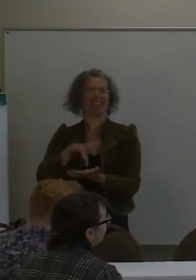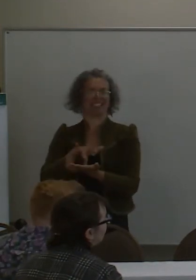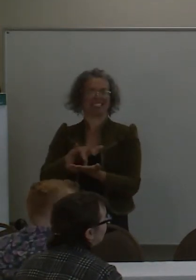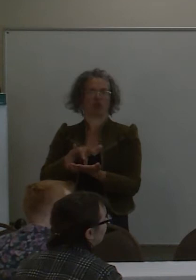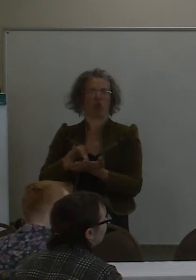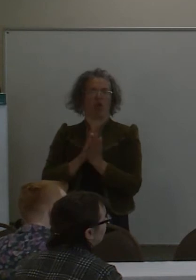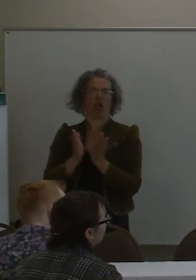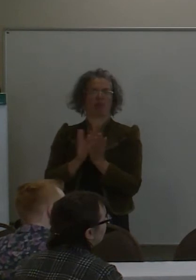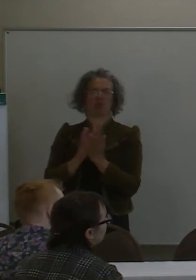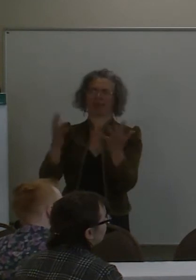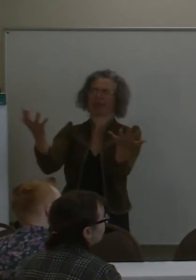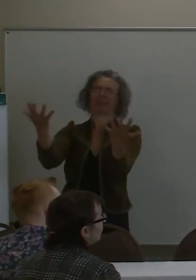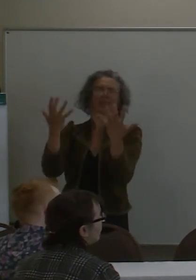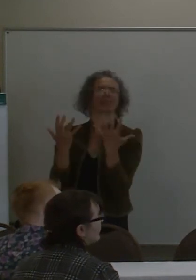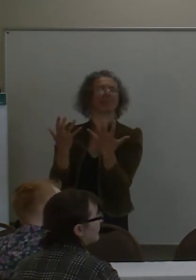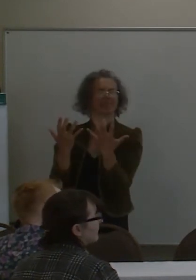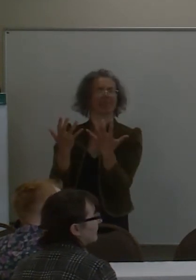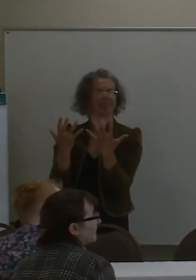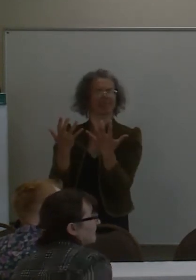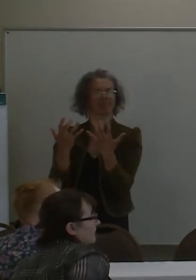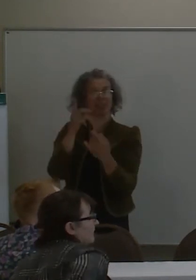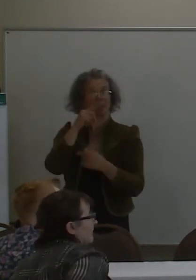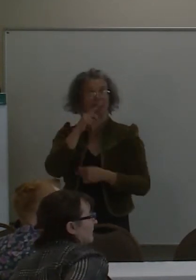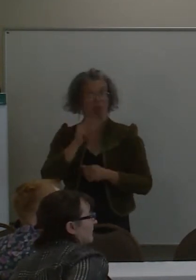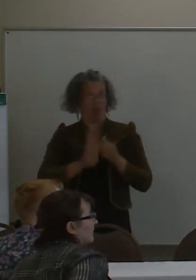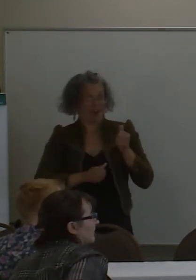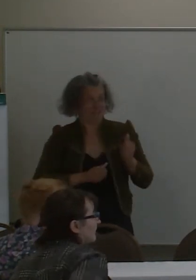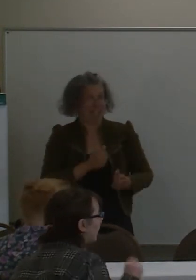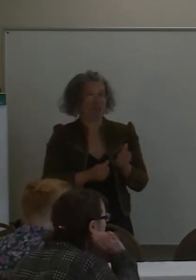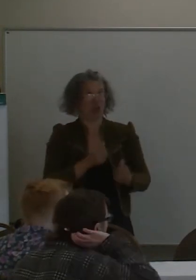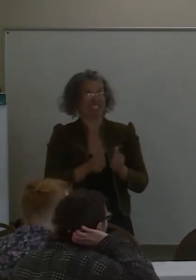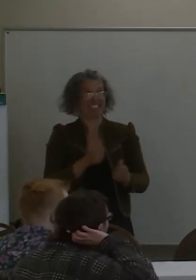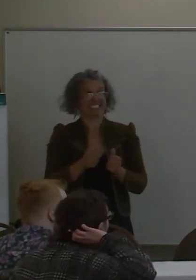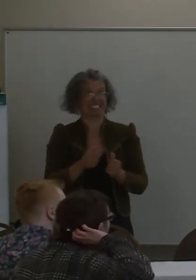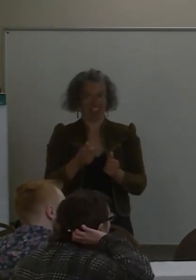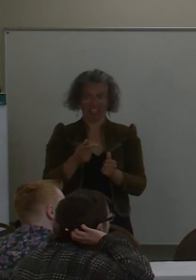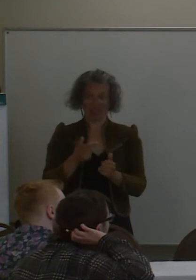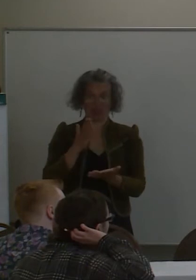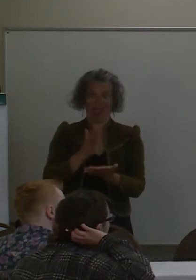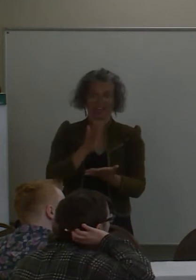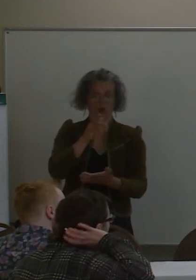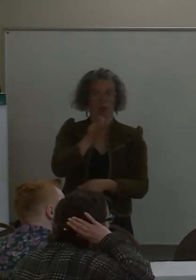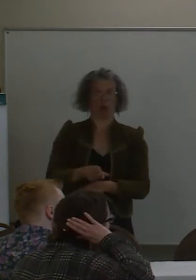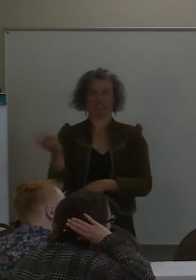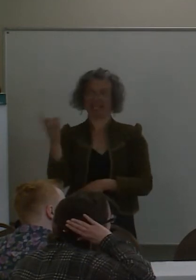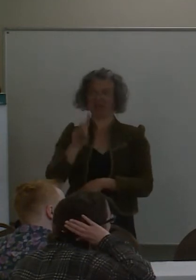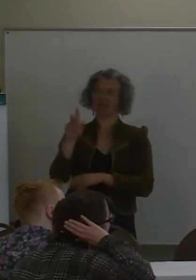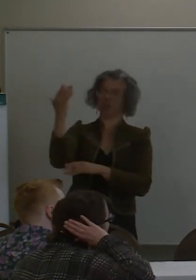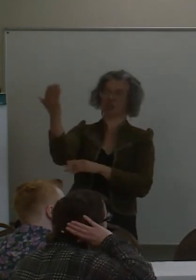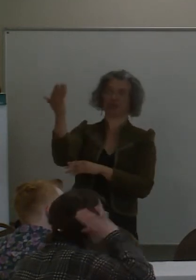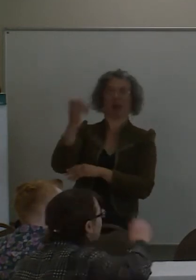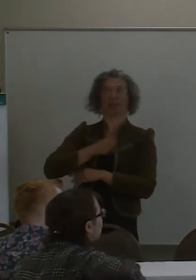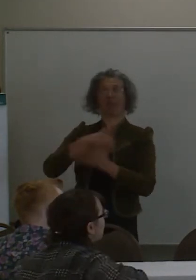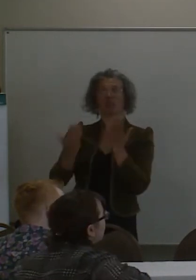people. And they came down and told stories. And it was quite crowded. And people really seemed to enjoy